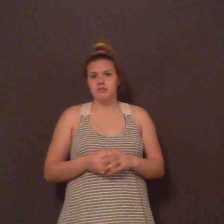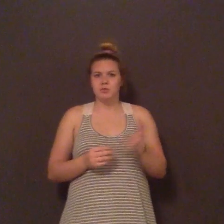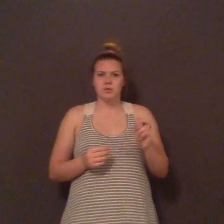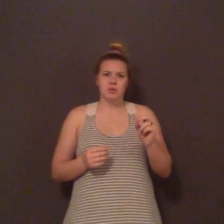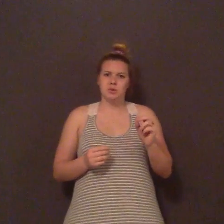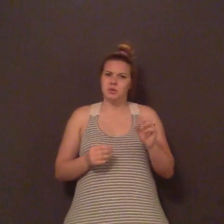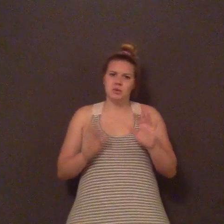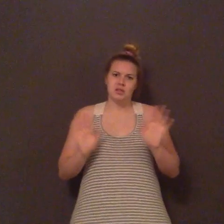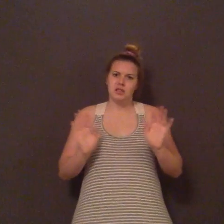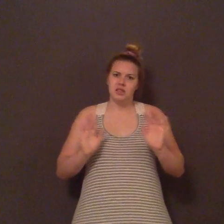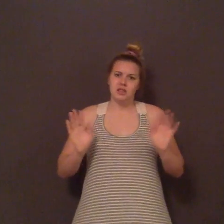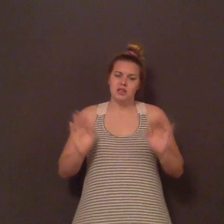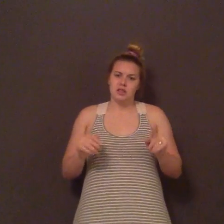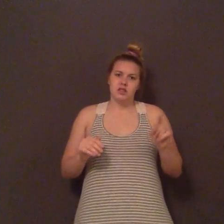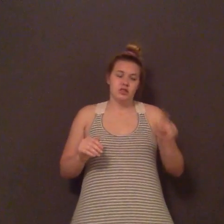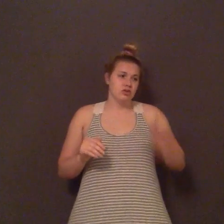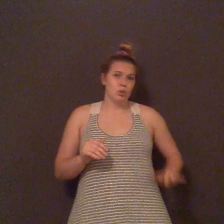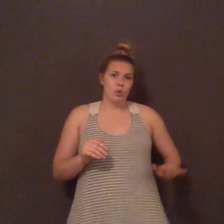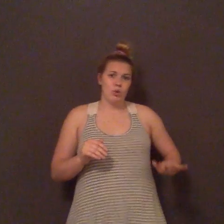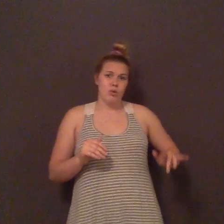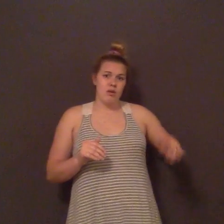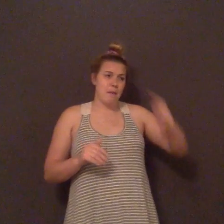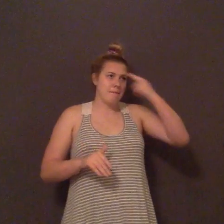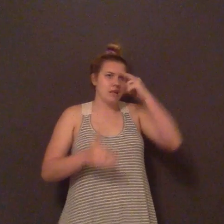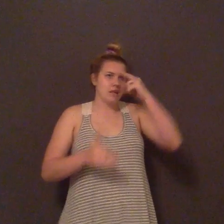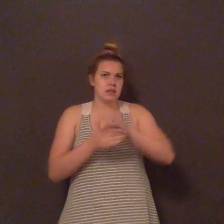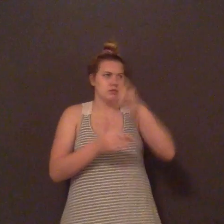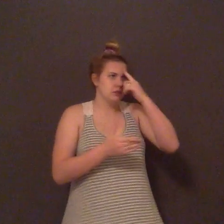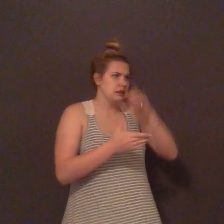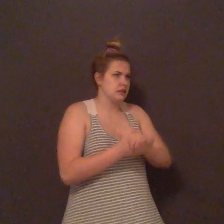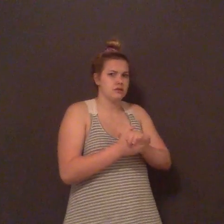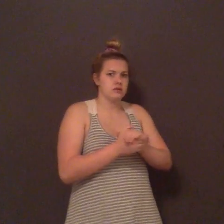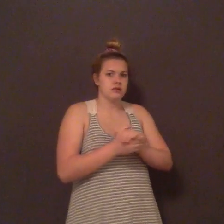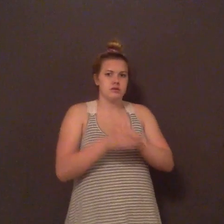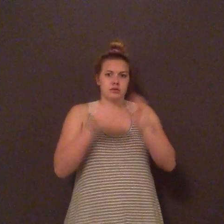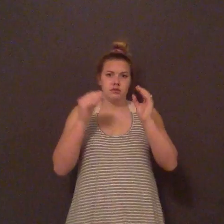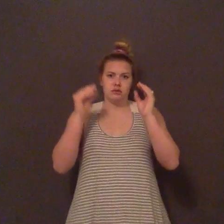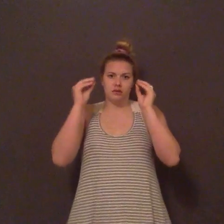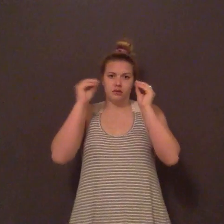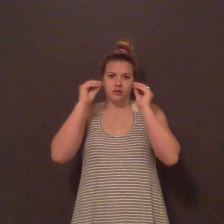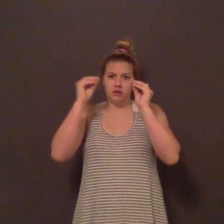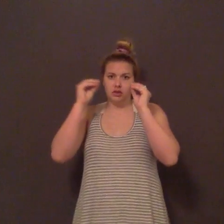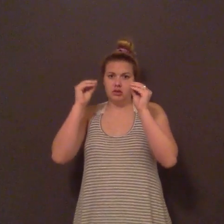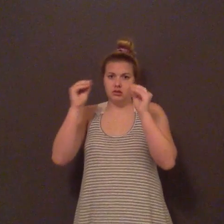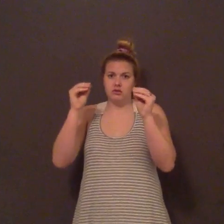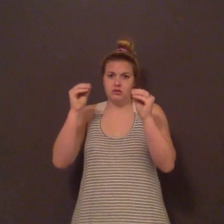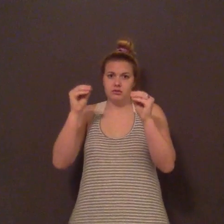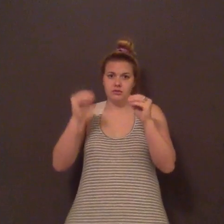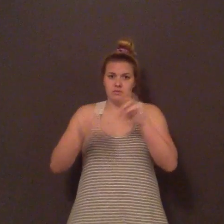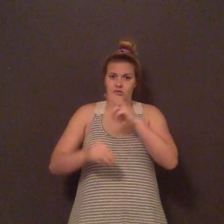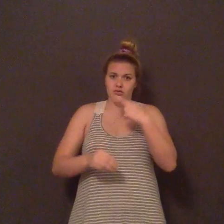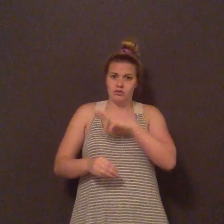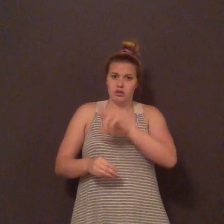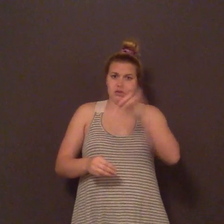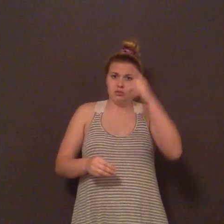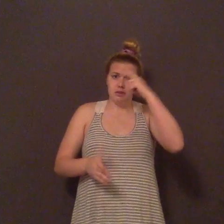we've been teaching Rachel all her life, against what Christianity stands for. Dad? Hello, Rachel. What are you doing here? I